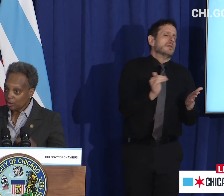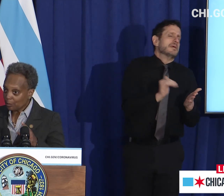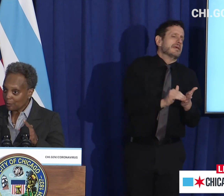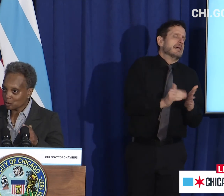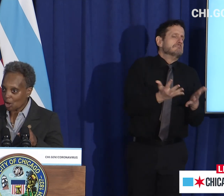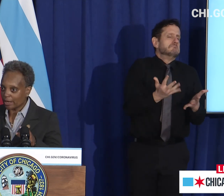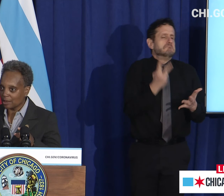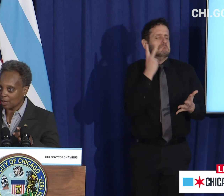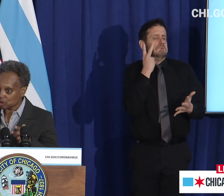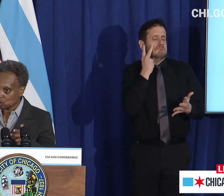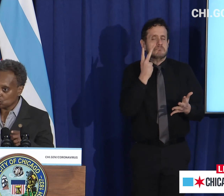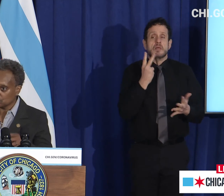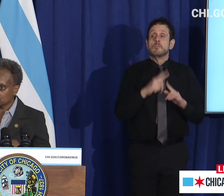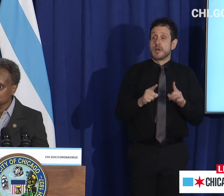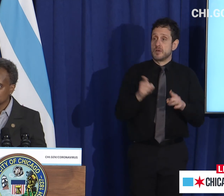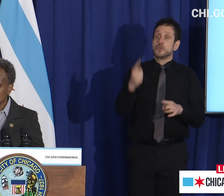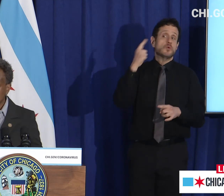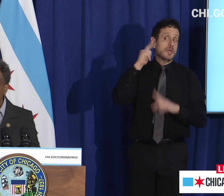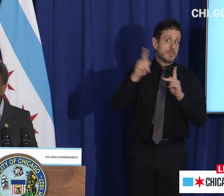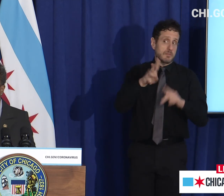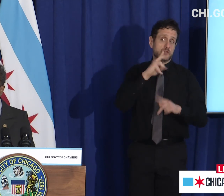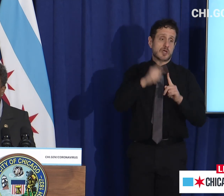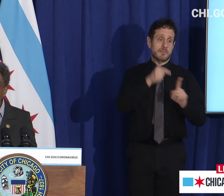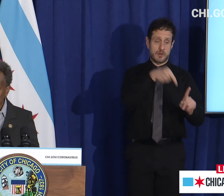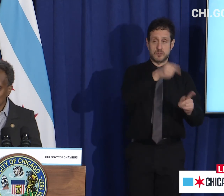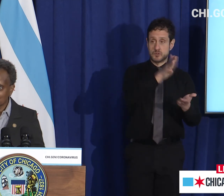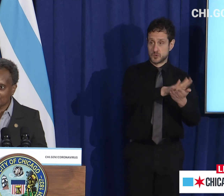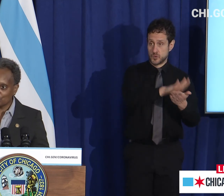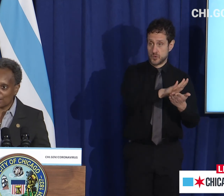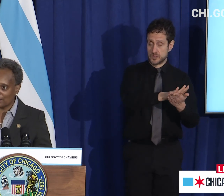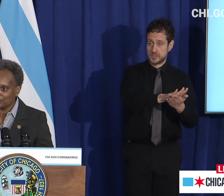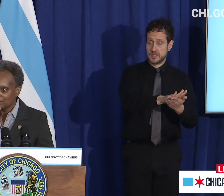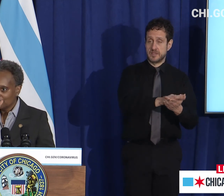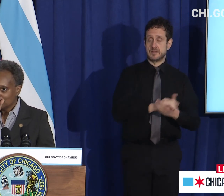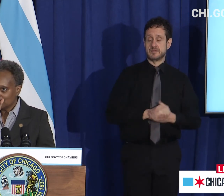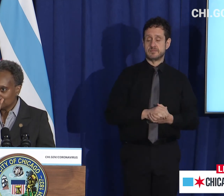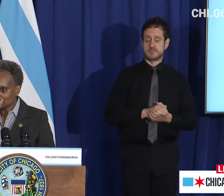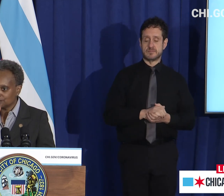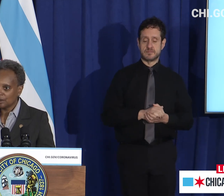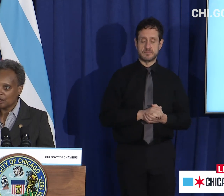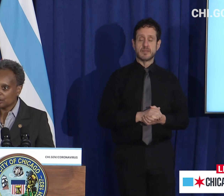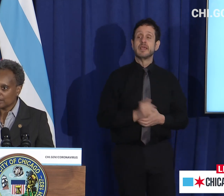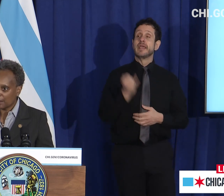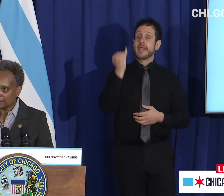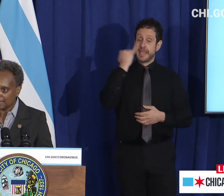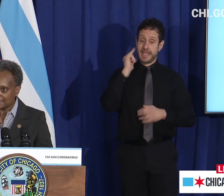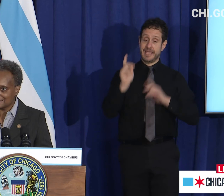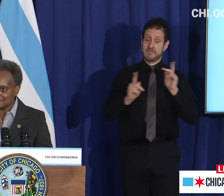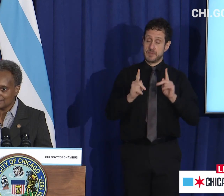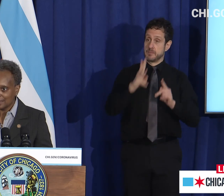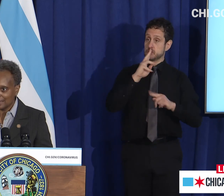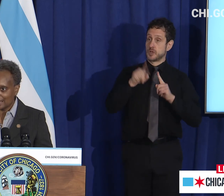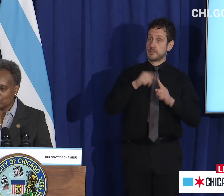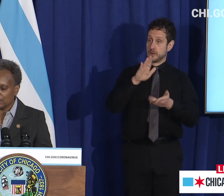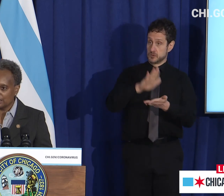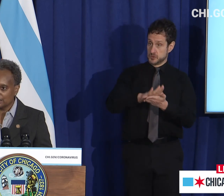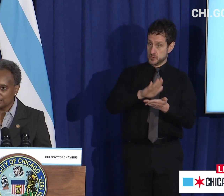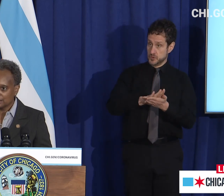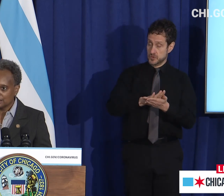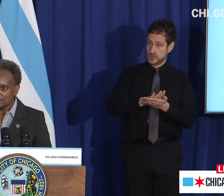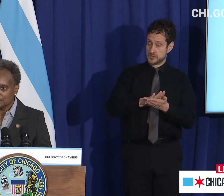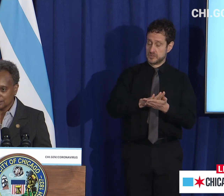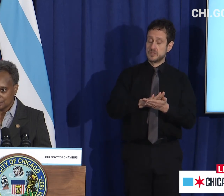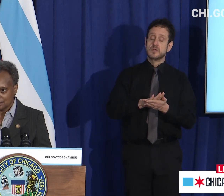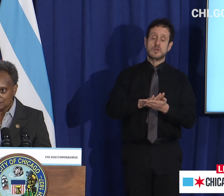When you hear people talking about schools, if the first words out of their mouth are not about kids and equity,